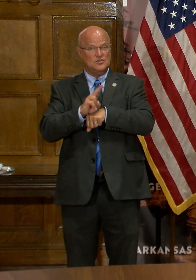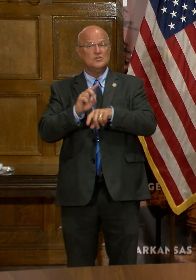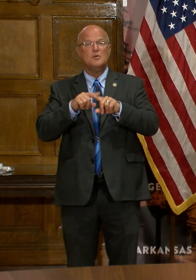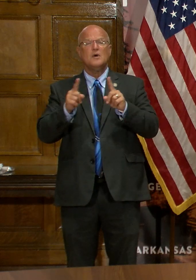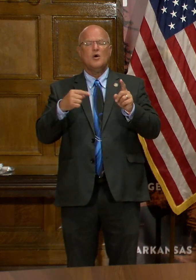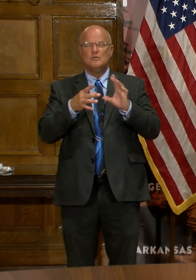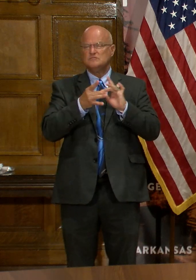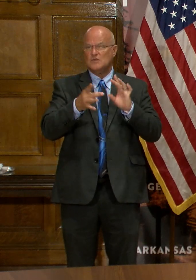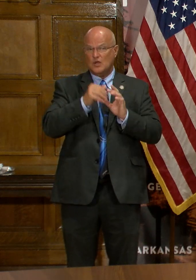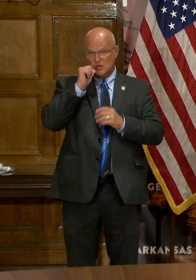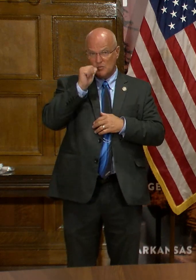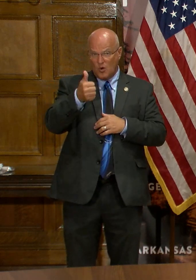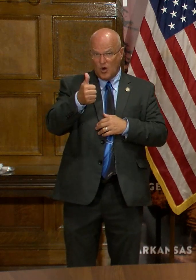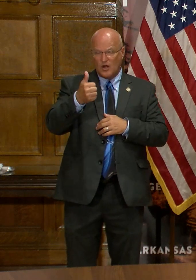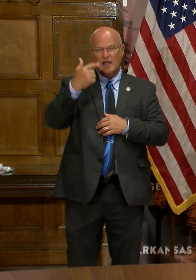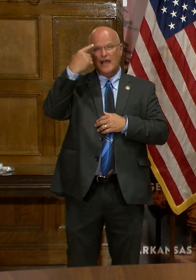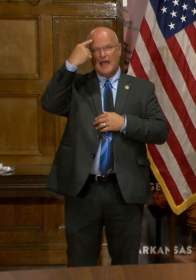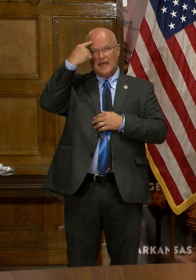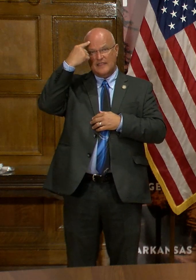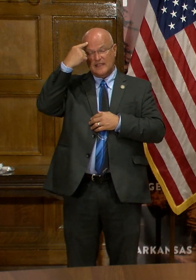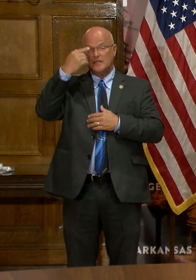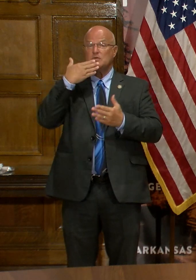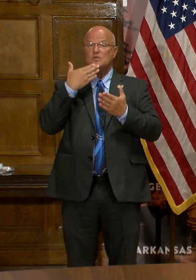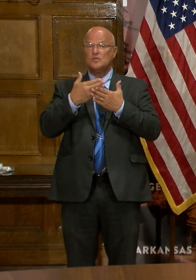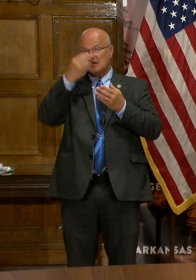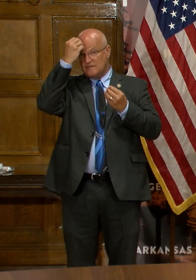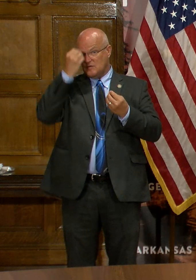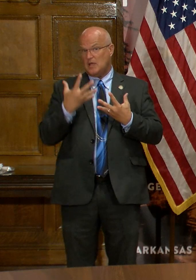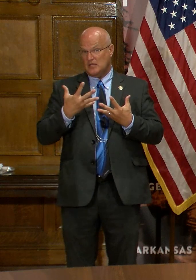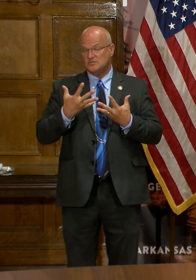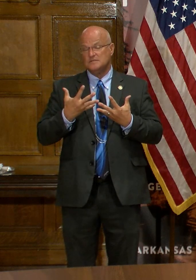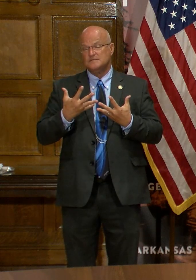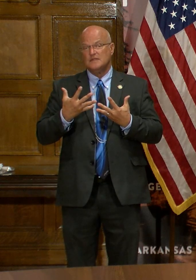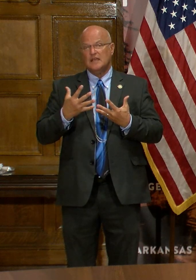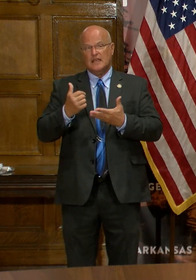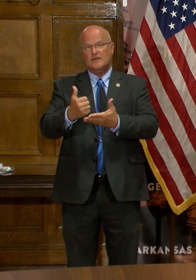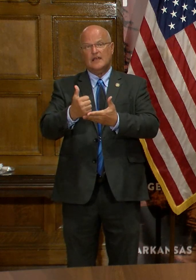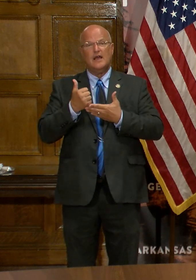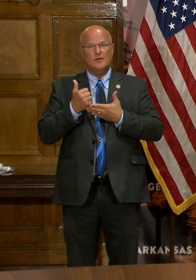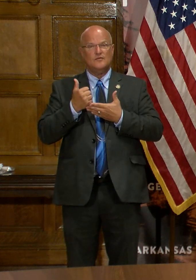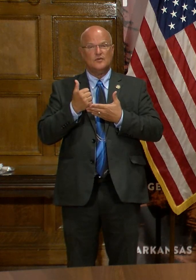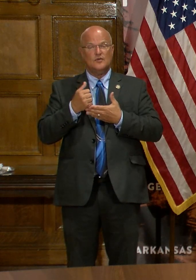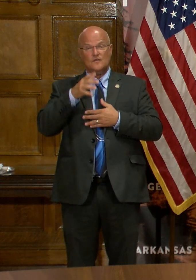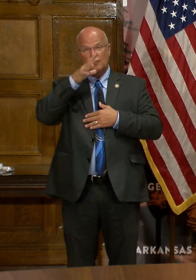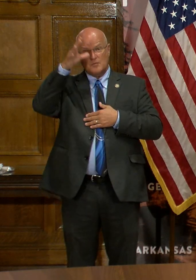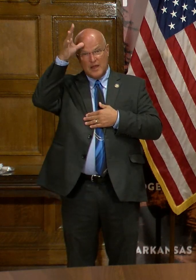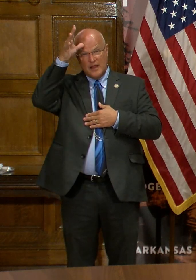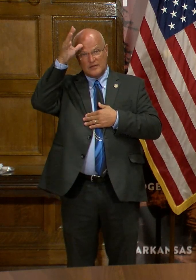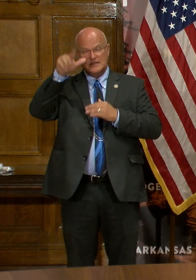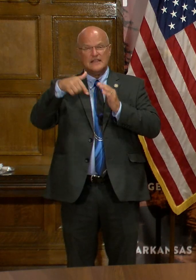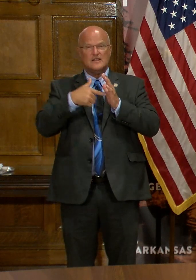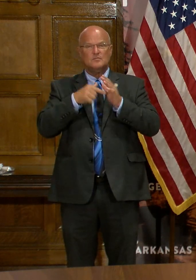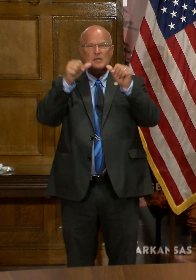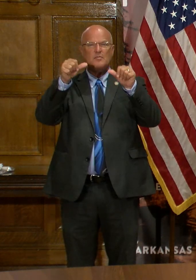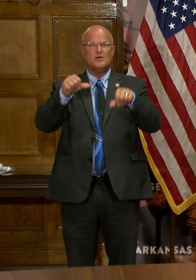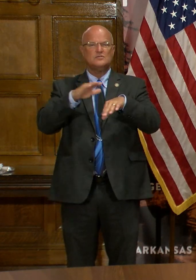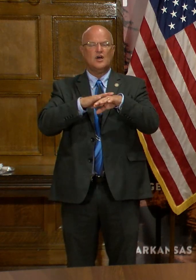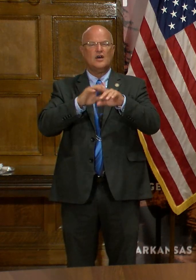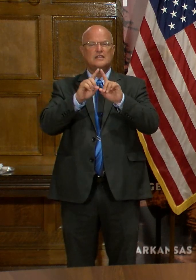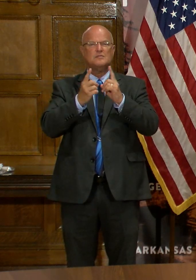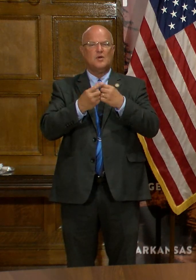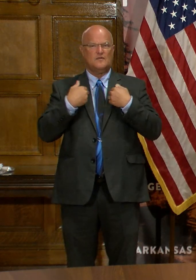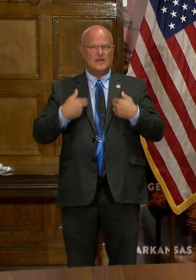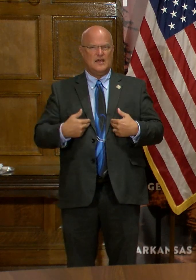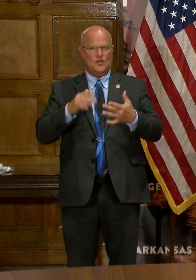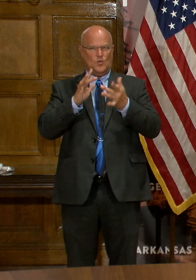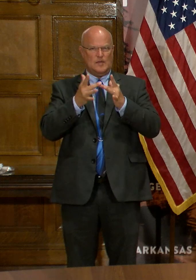we'll go over that tomorrow. I think that'll be instructive and helpful for parents, and this will be, of course, posted on the Department of Health